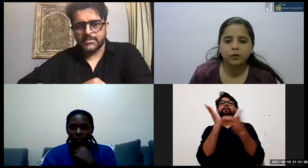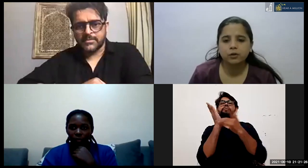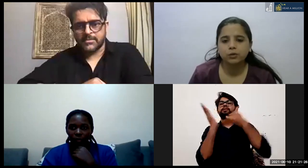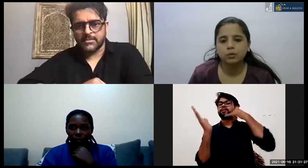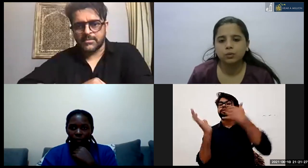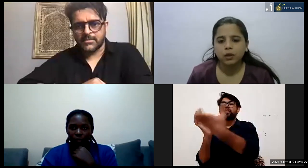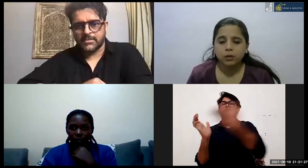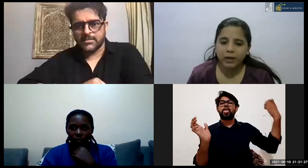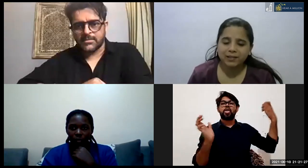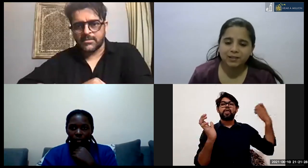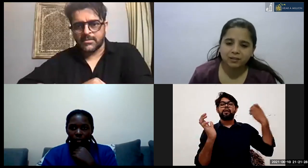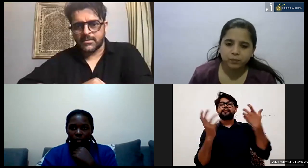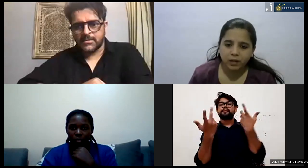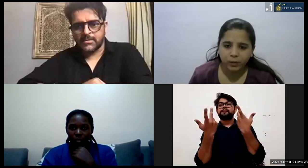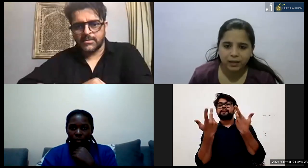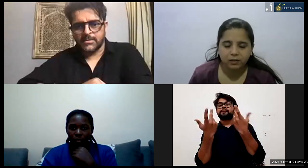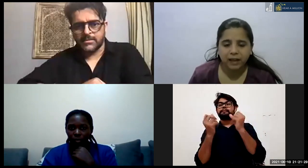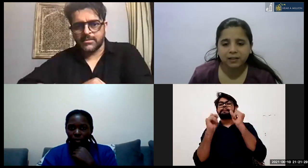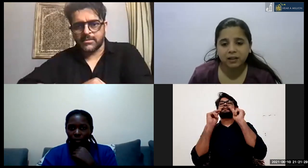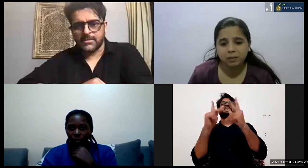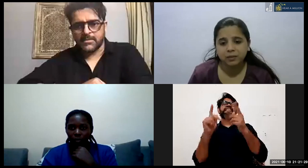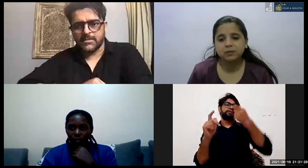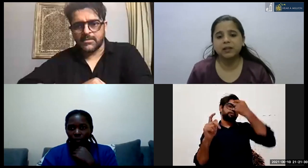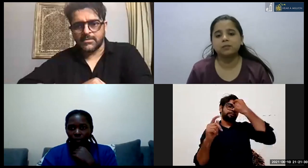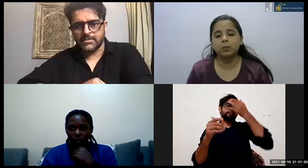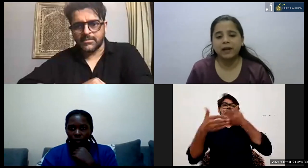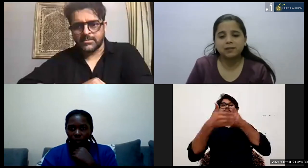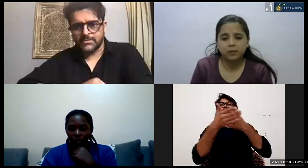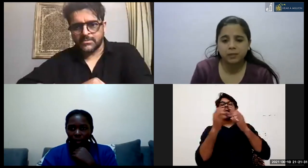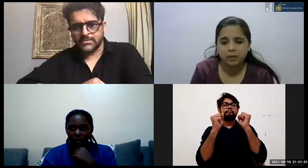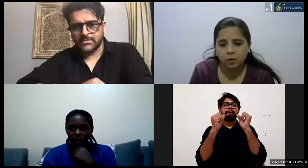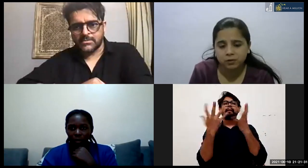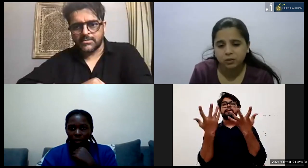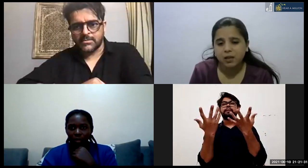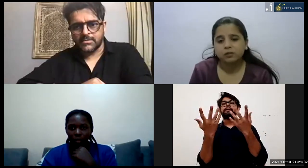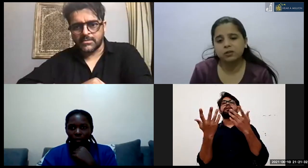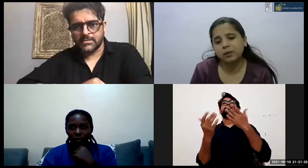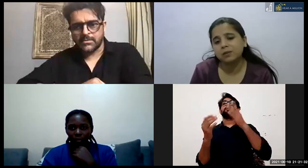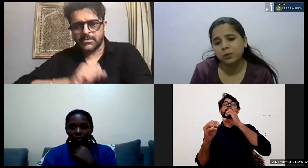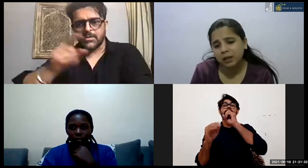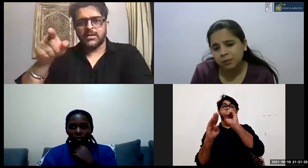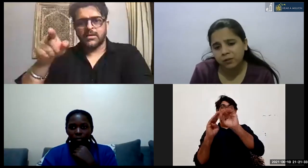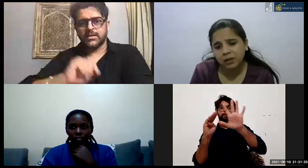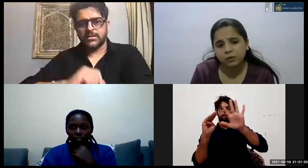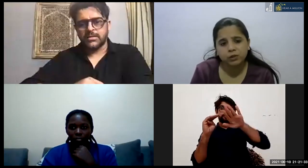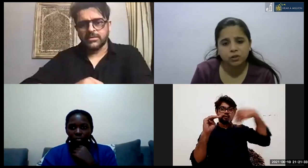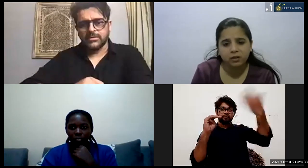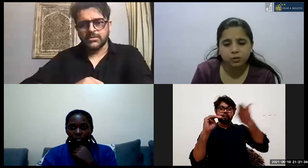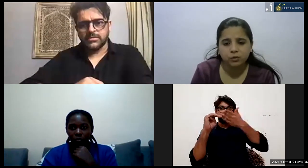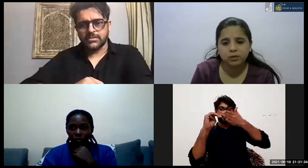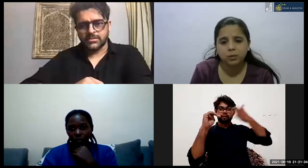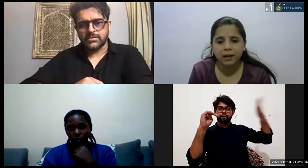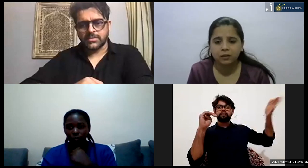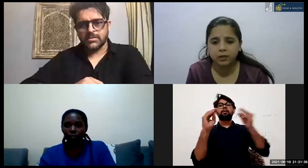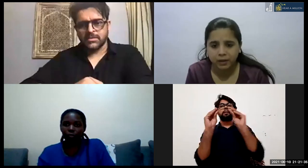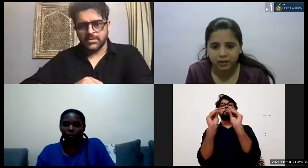coming for 2 to 5 days a week, and they sometimes get mobiles from them also. So sometimes it becomes difficult for the children to